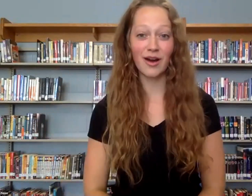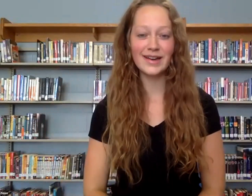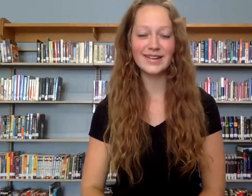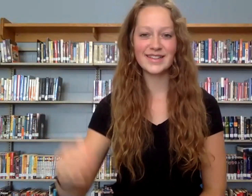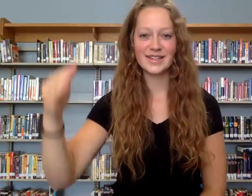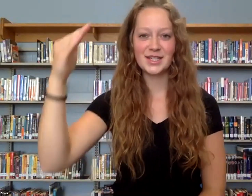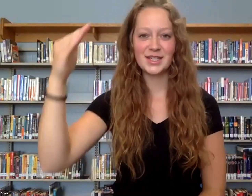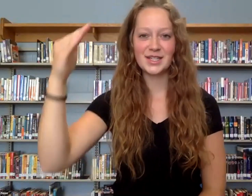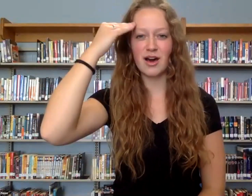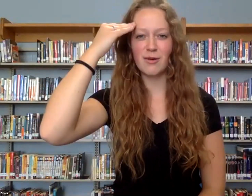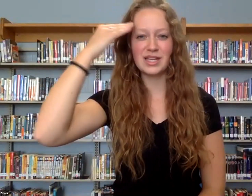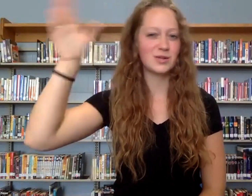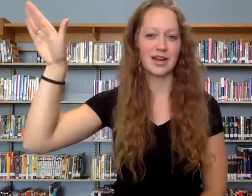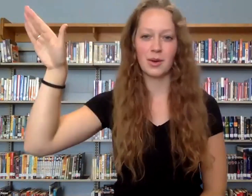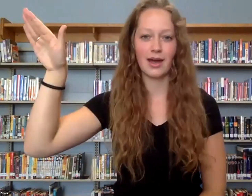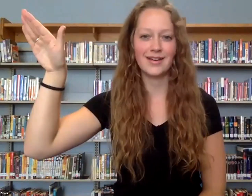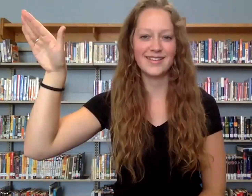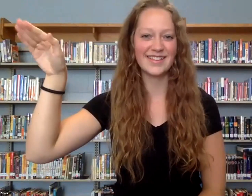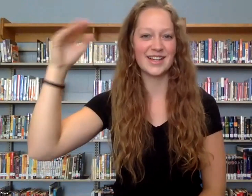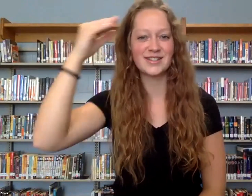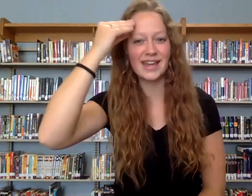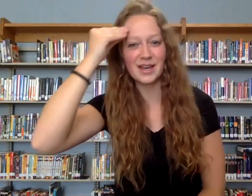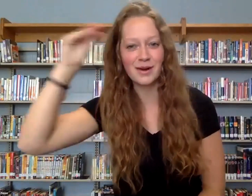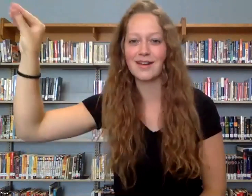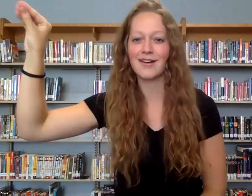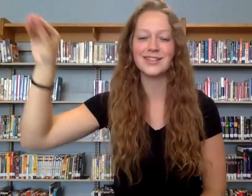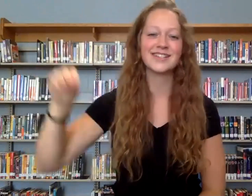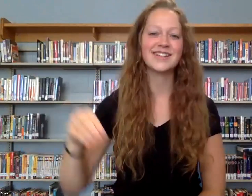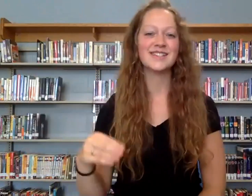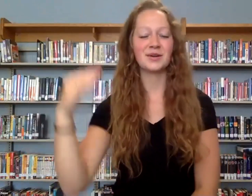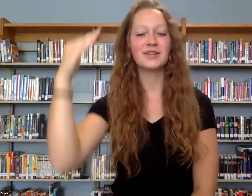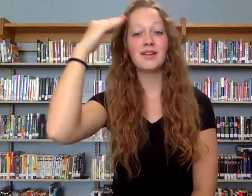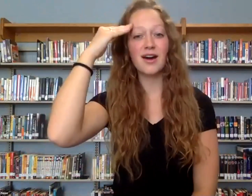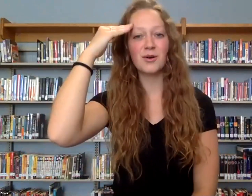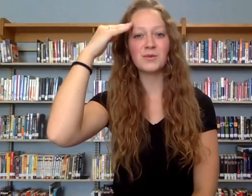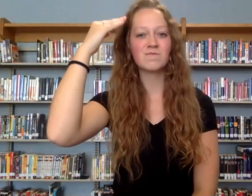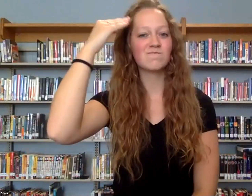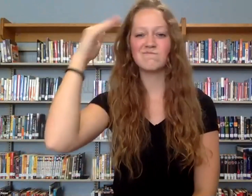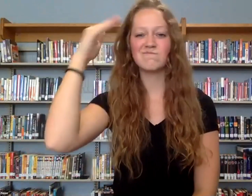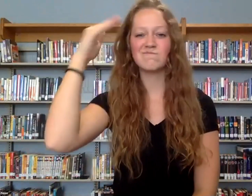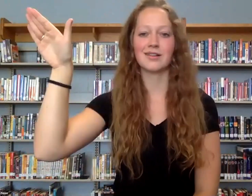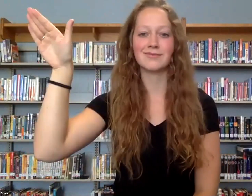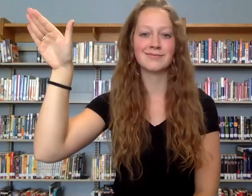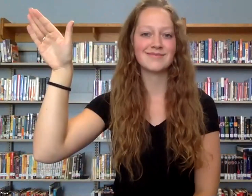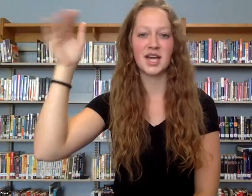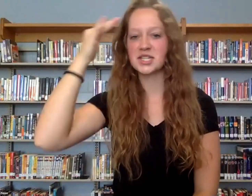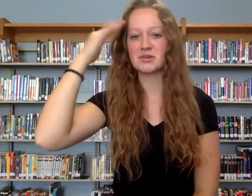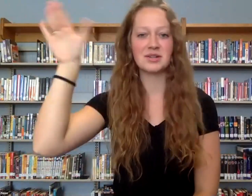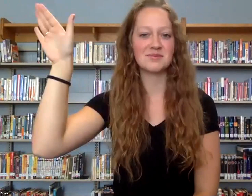it, you do know, but then you take it away. Like you're taking away that knowledge. So I don't know. no, I don't know.